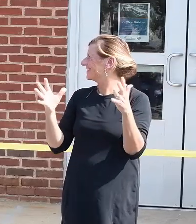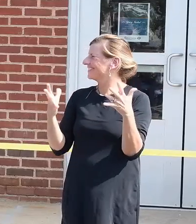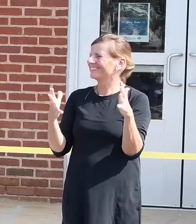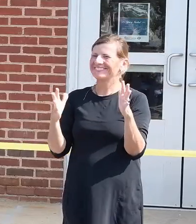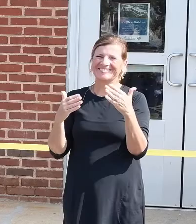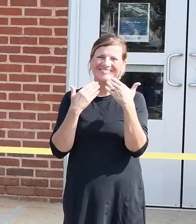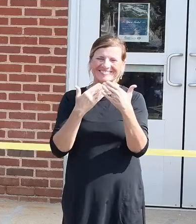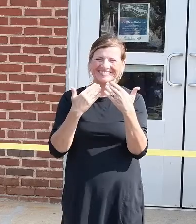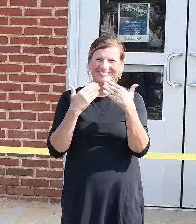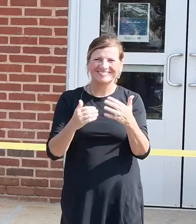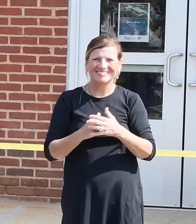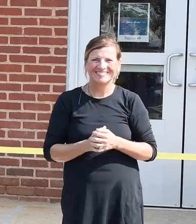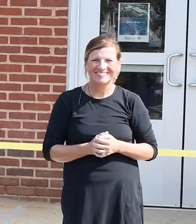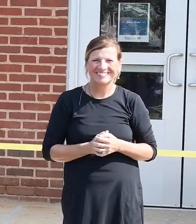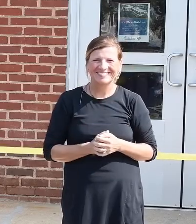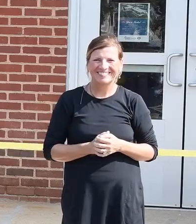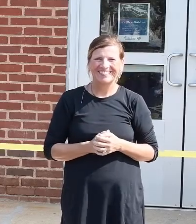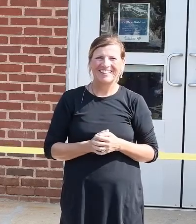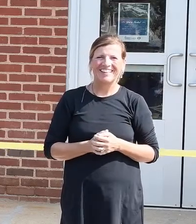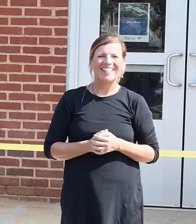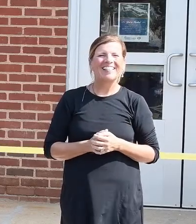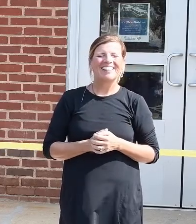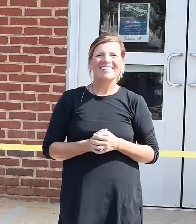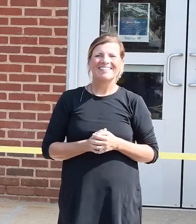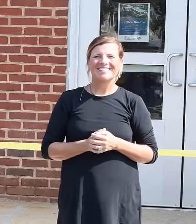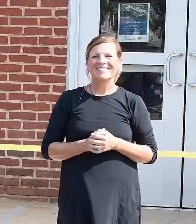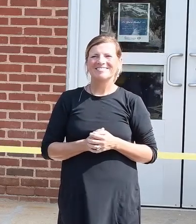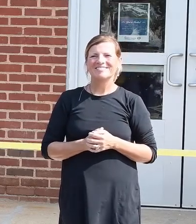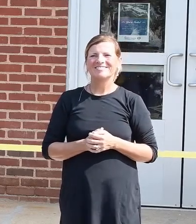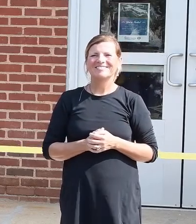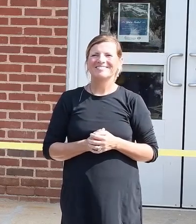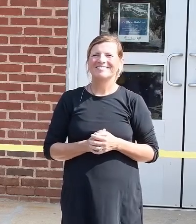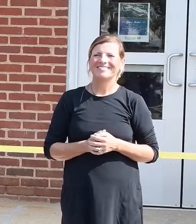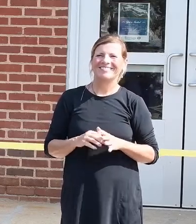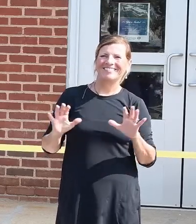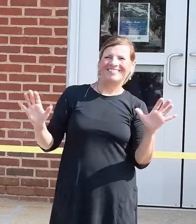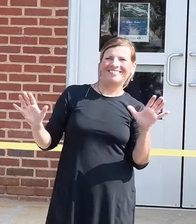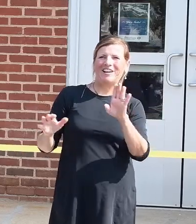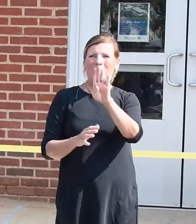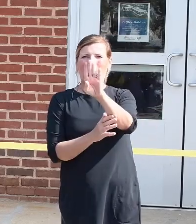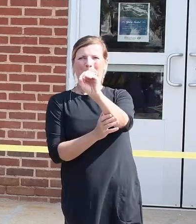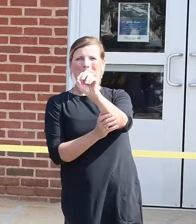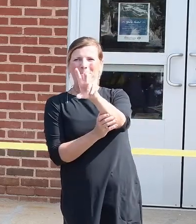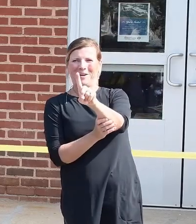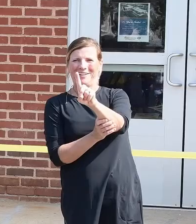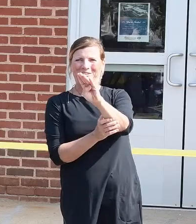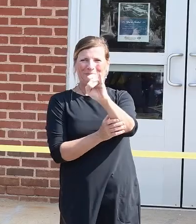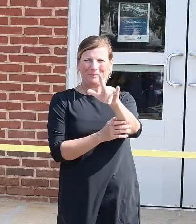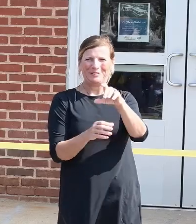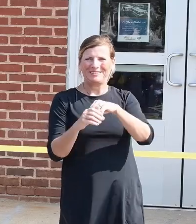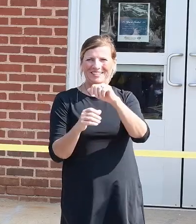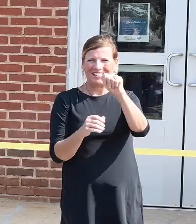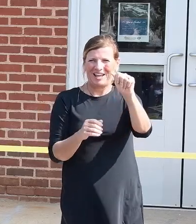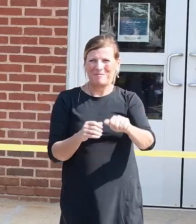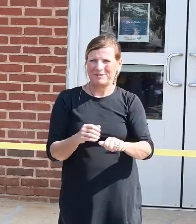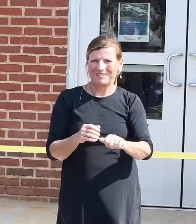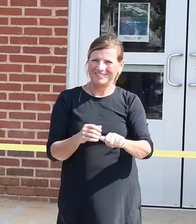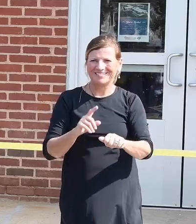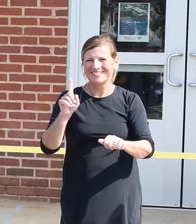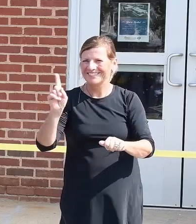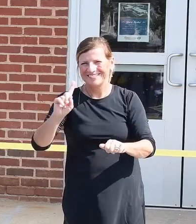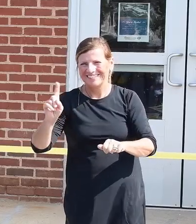Thank you, Raul. And let me, you don't get bond bills in Annapolis unless you have the support of the